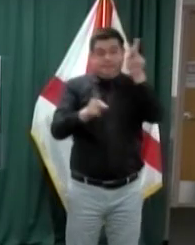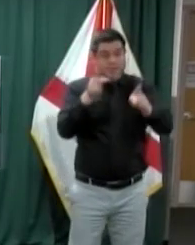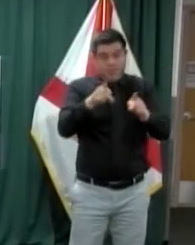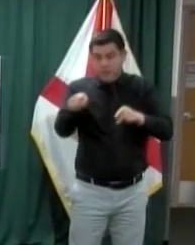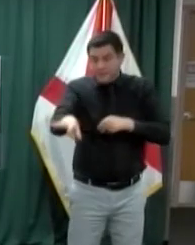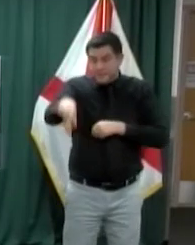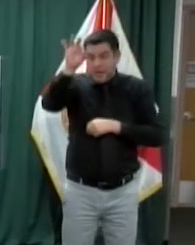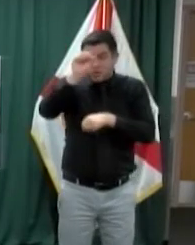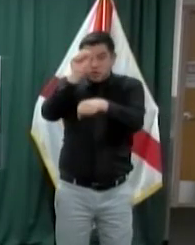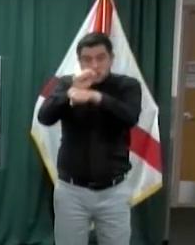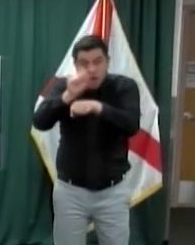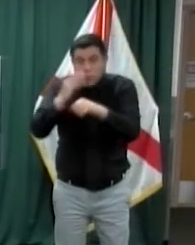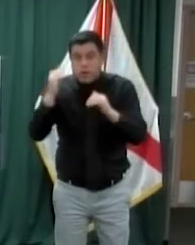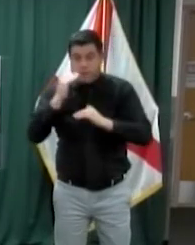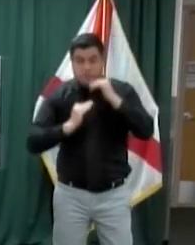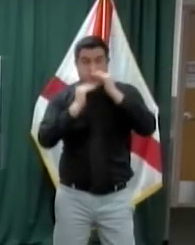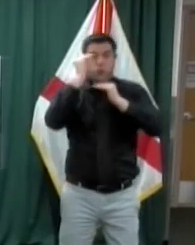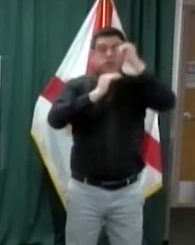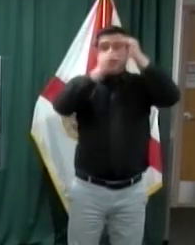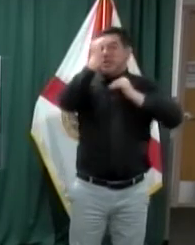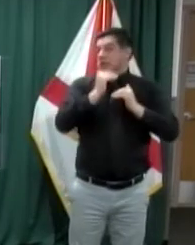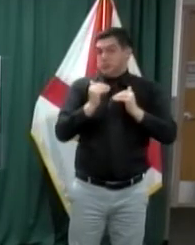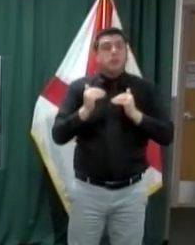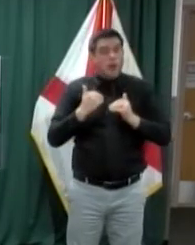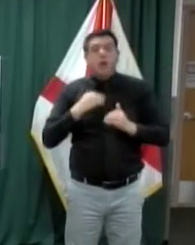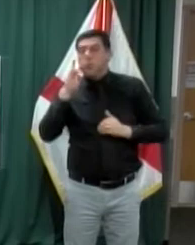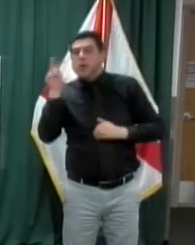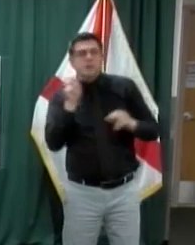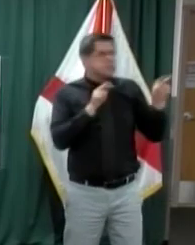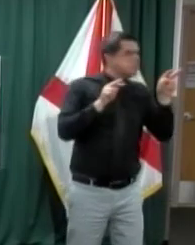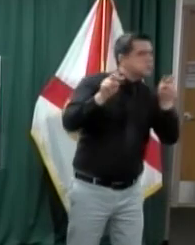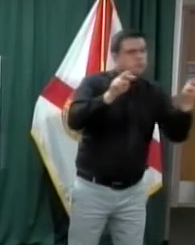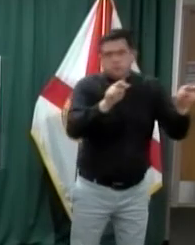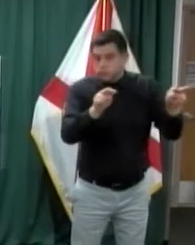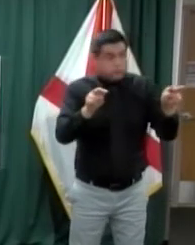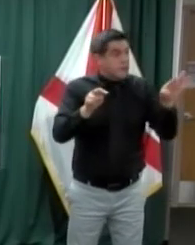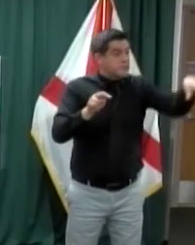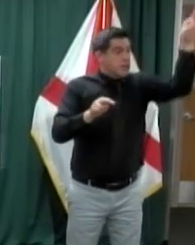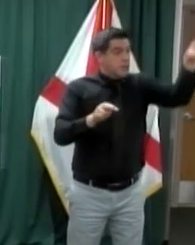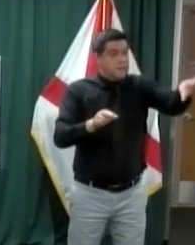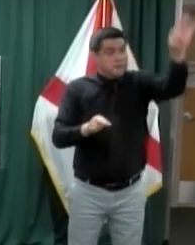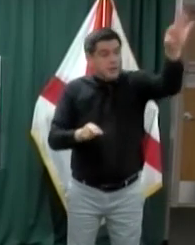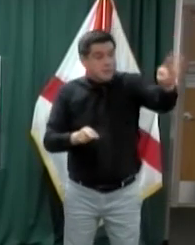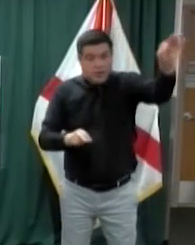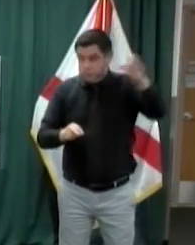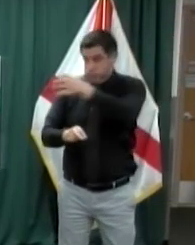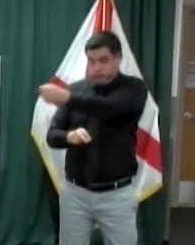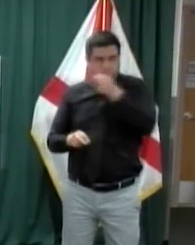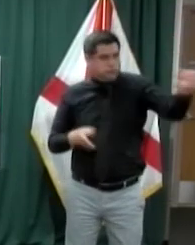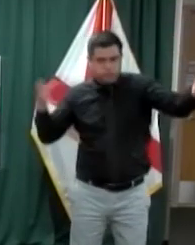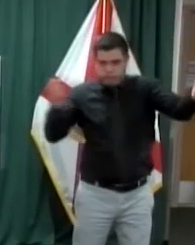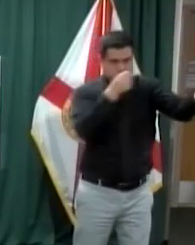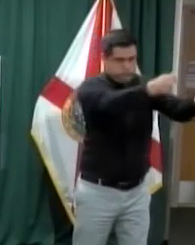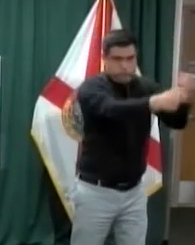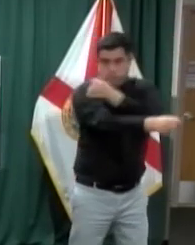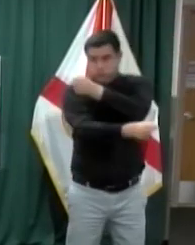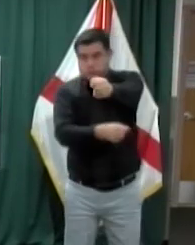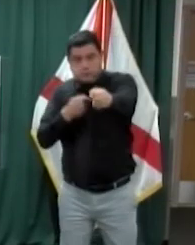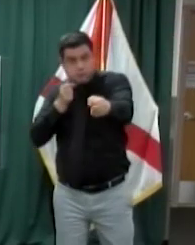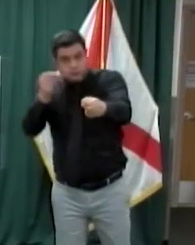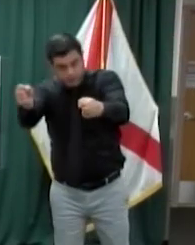industry. Also important is that we have services to provide to the business community. So businesses are also